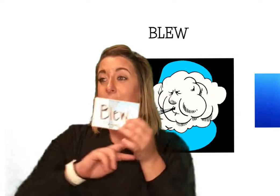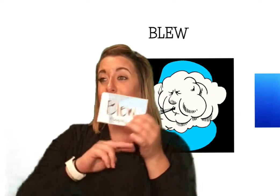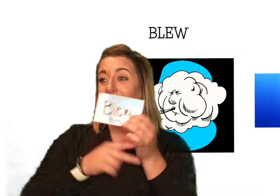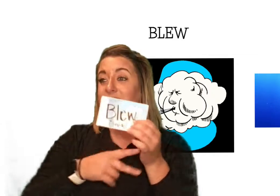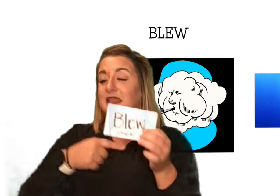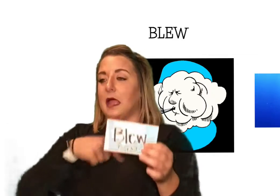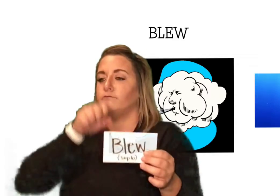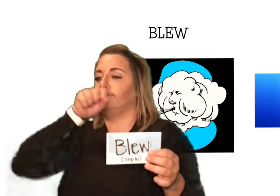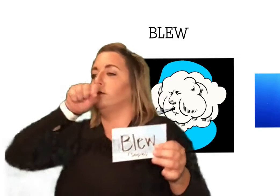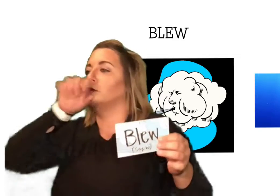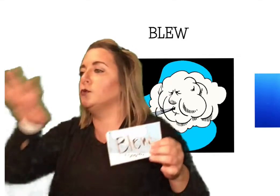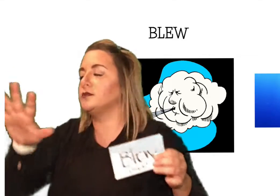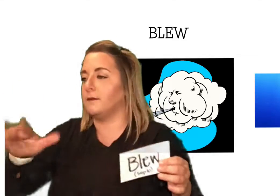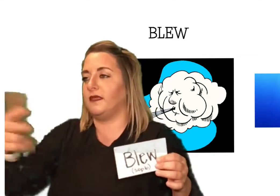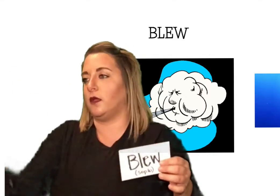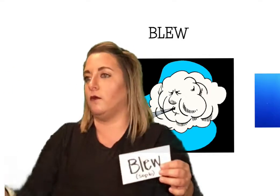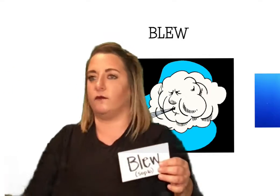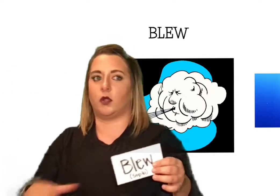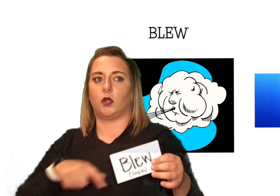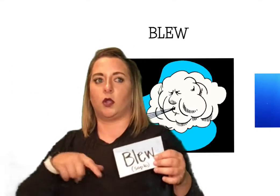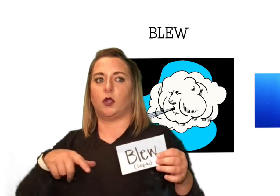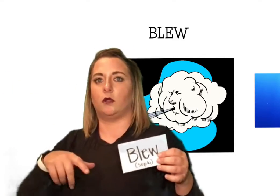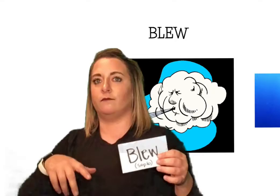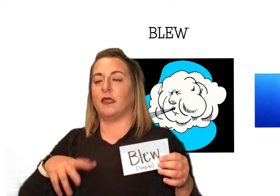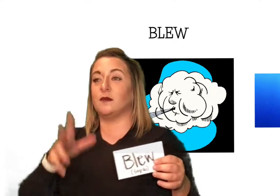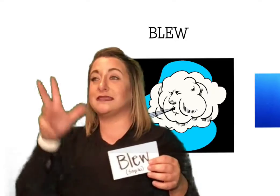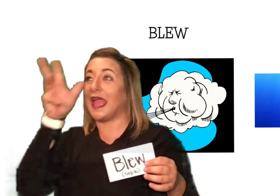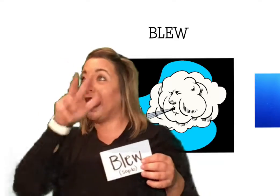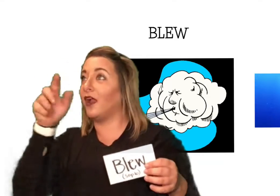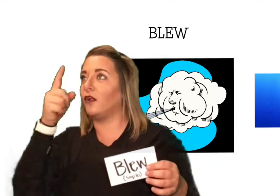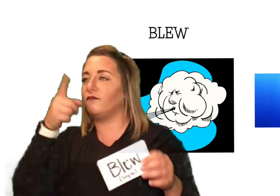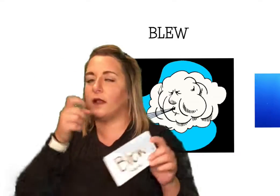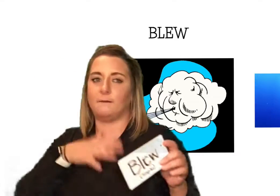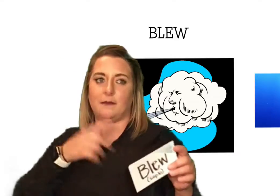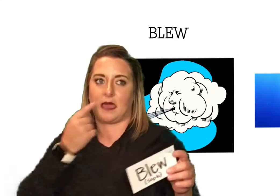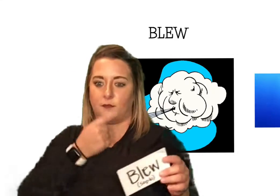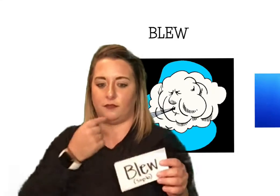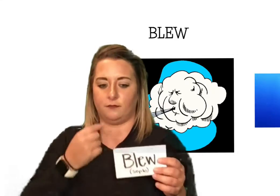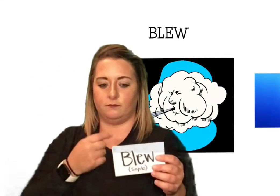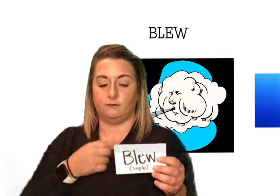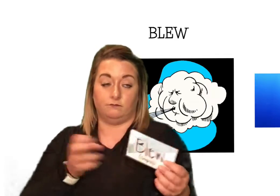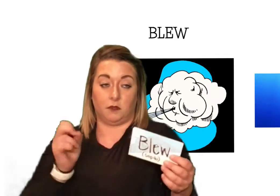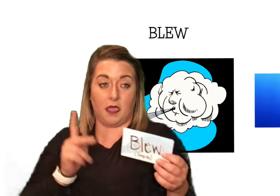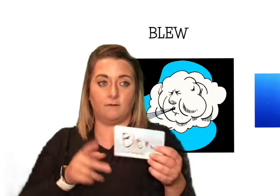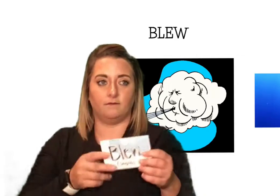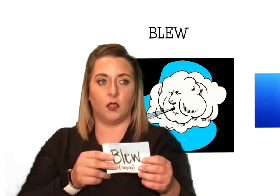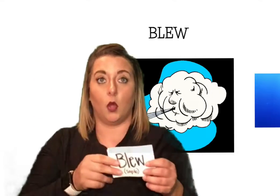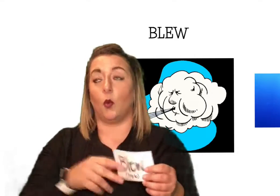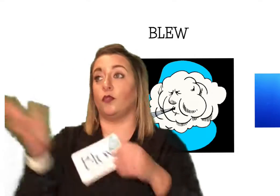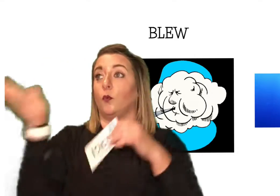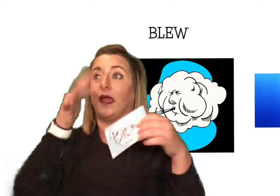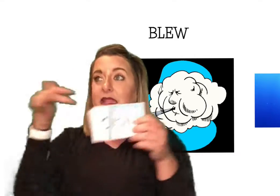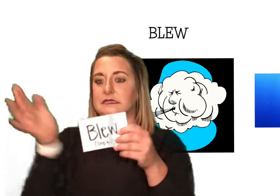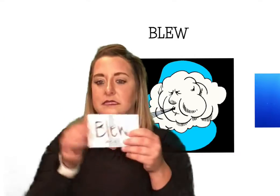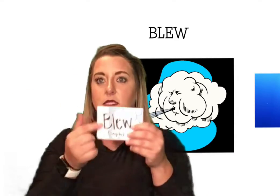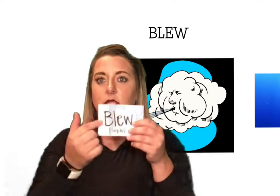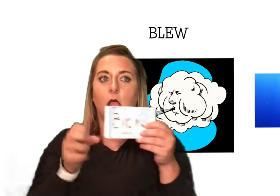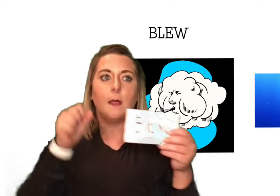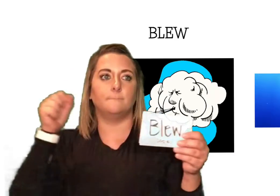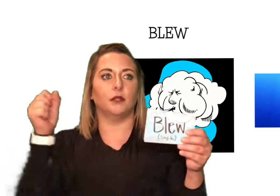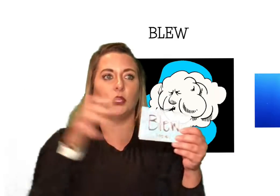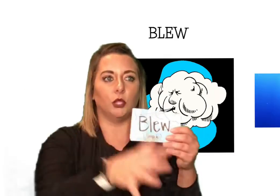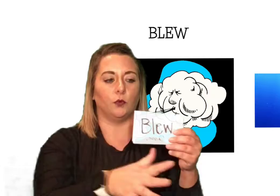Okay? Means that I blew something over or it was air from my mouth. Okay? Or the